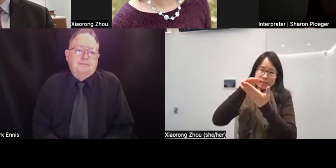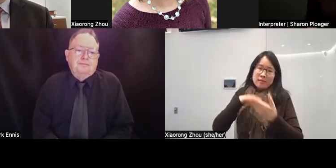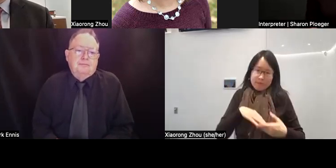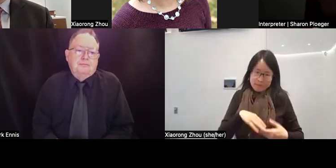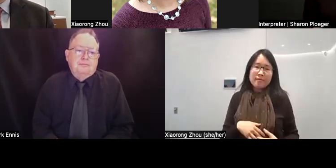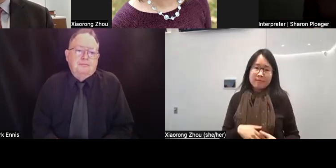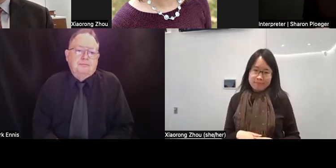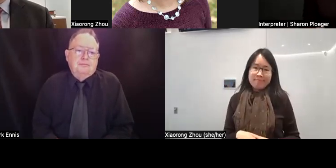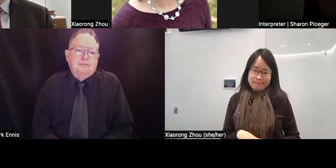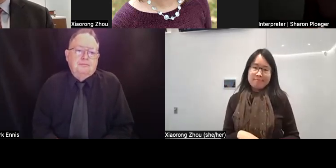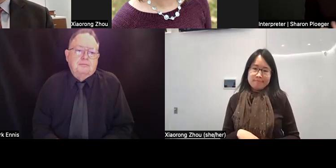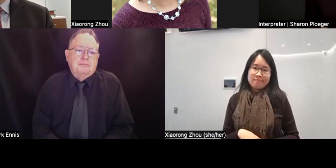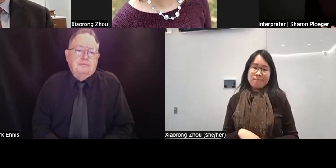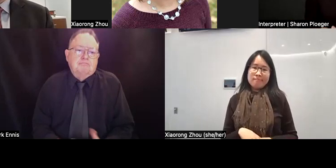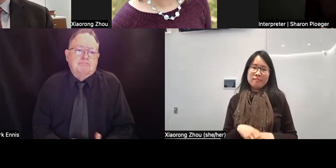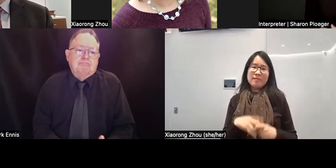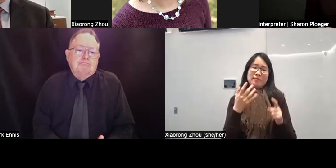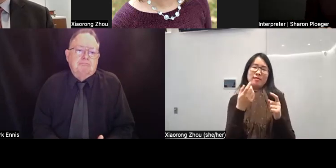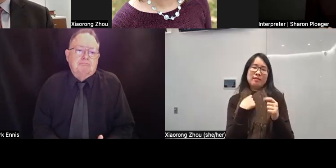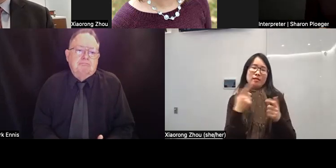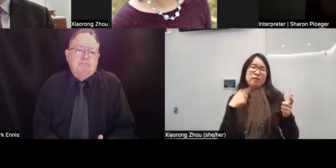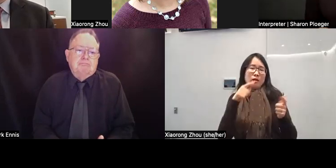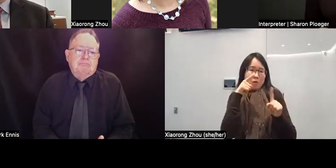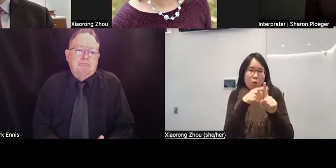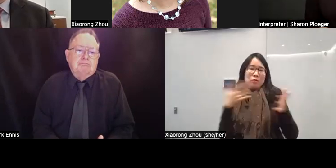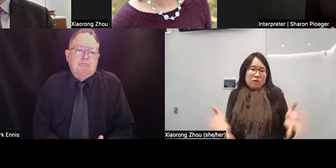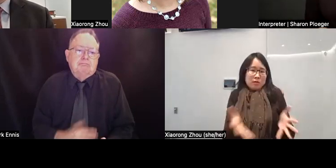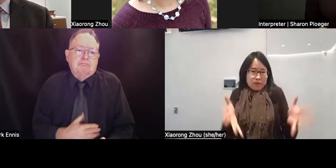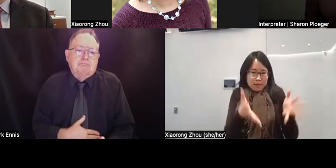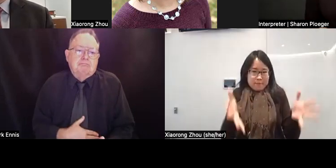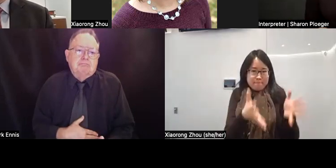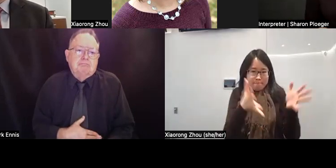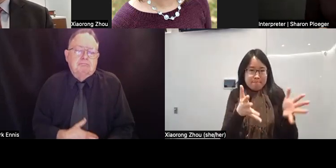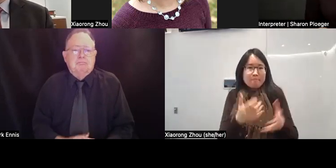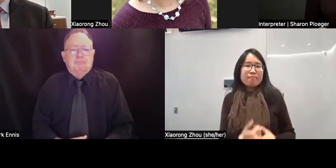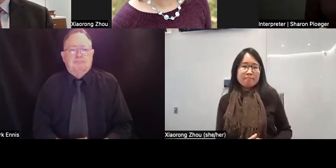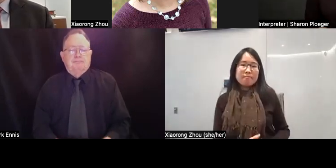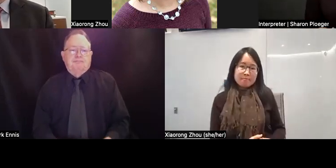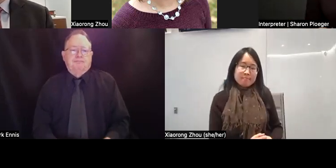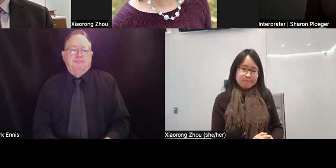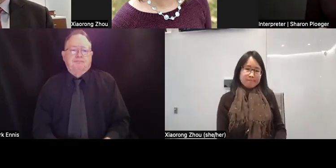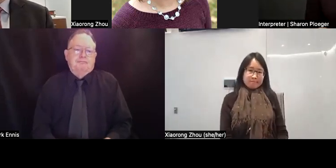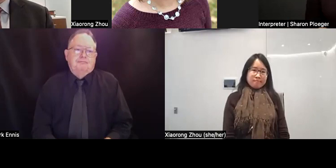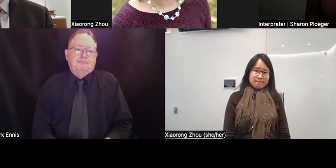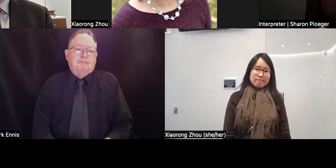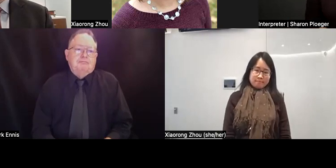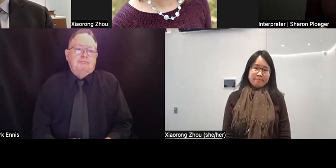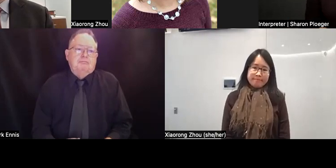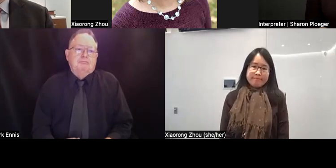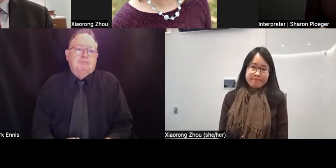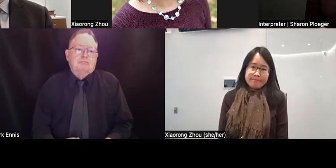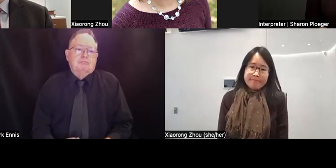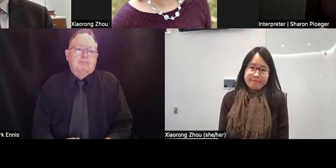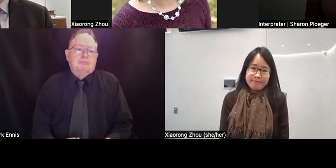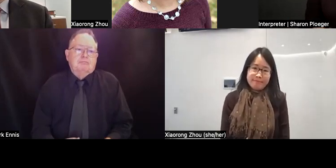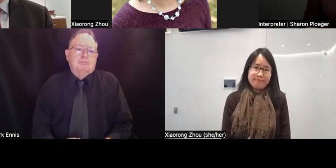to the camp, they have that opportunity and that exposure to leadership and learning and language and identity. So we're facilitating that through the